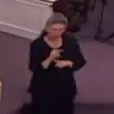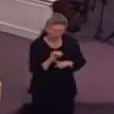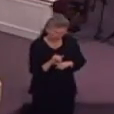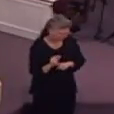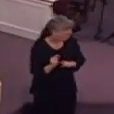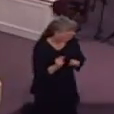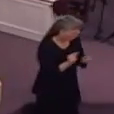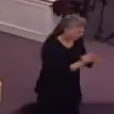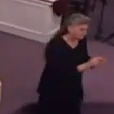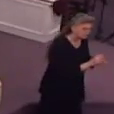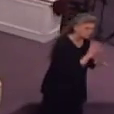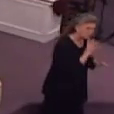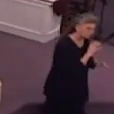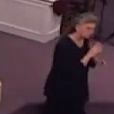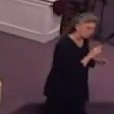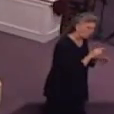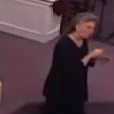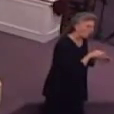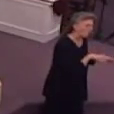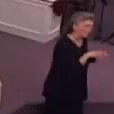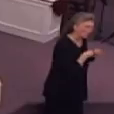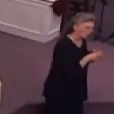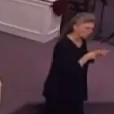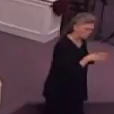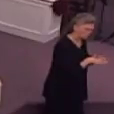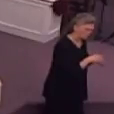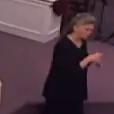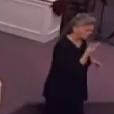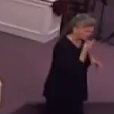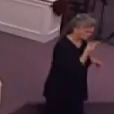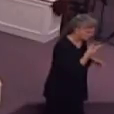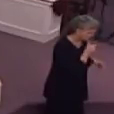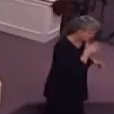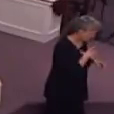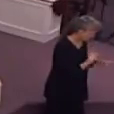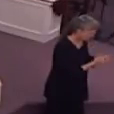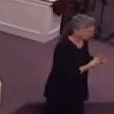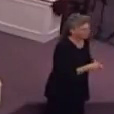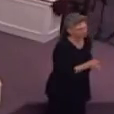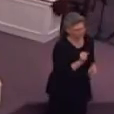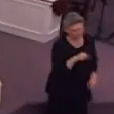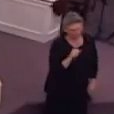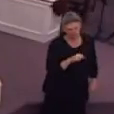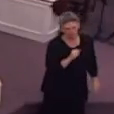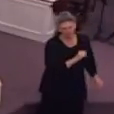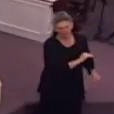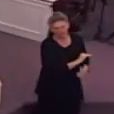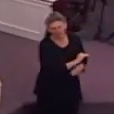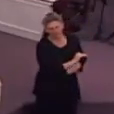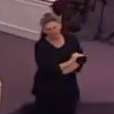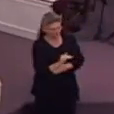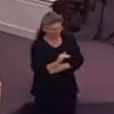to the owner of the diner, and he said, these ladies come in here? Oh, yeah, they come in here every night.